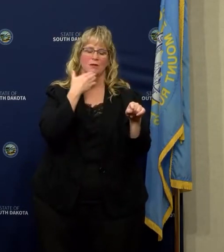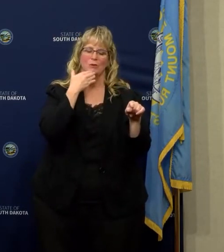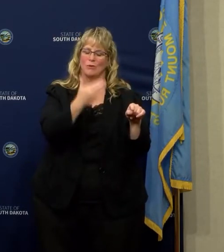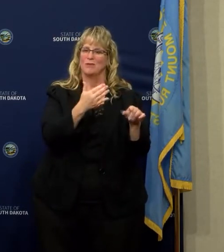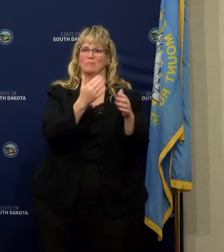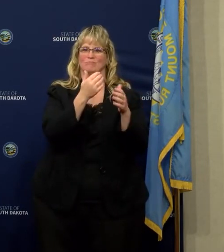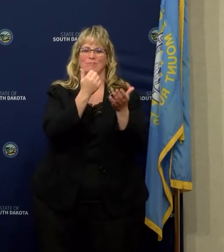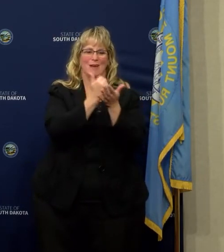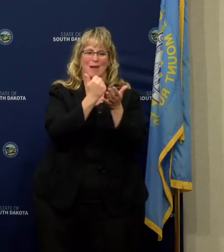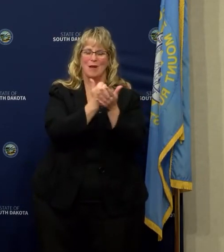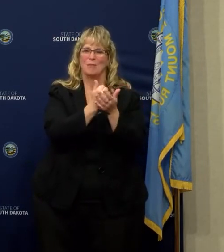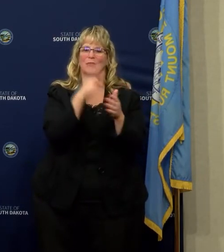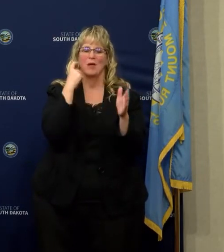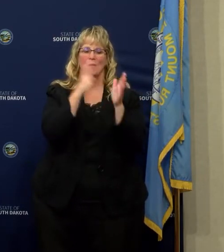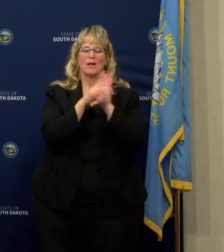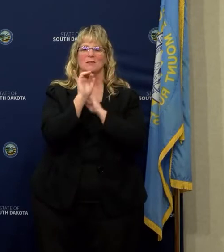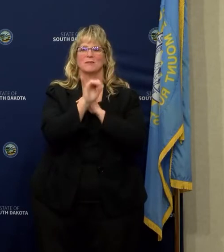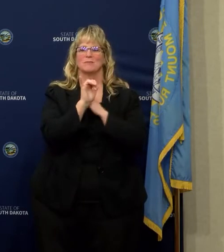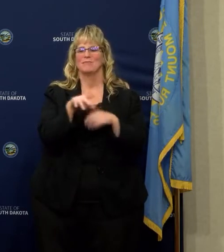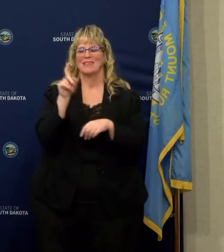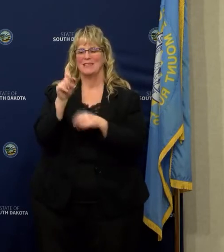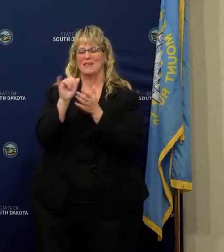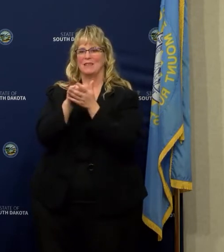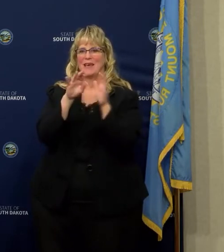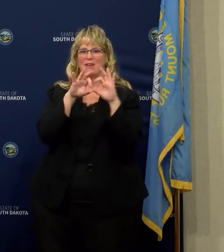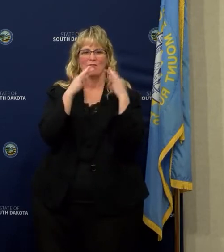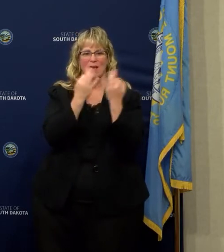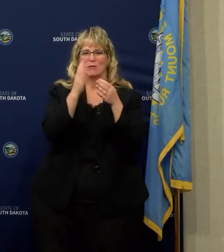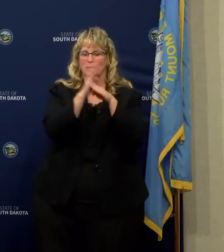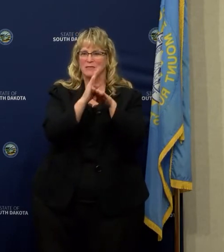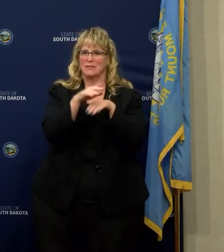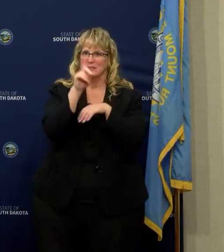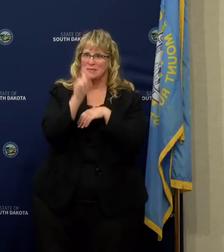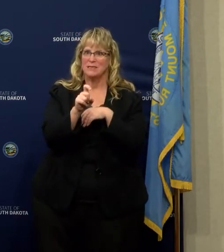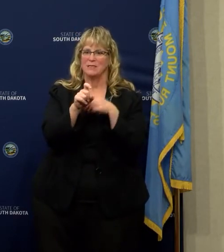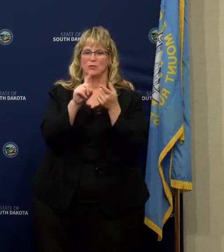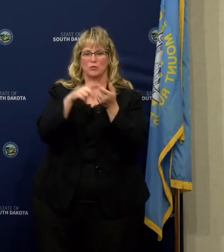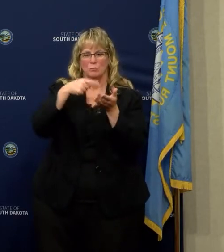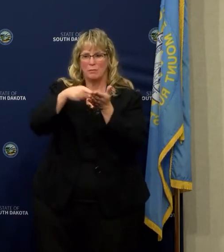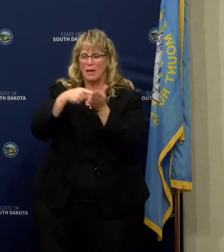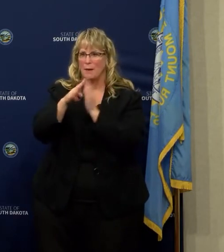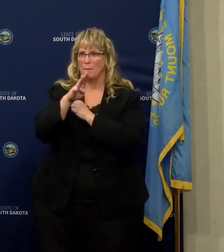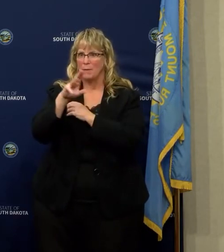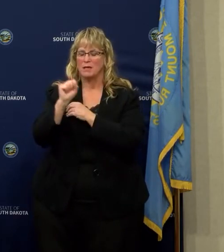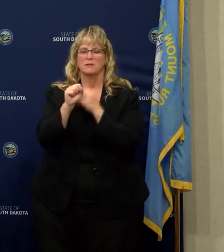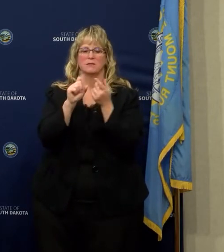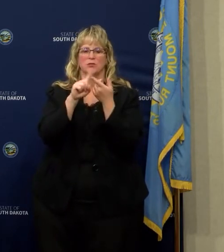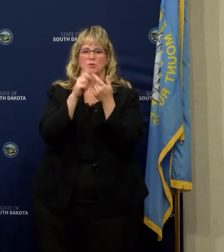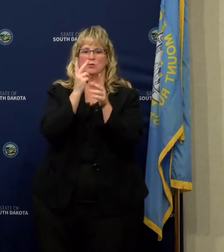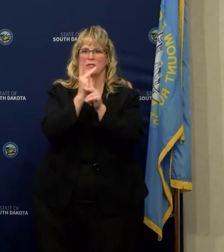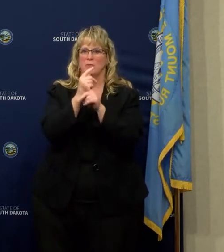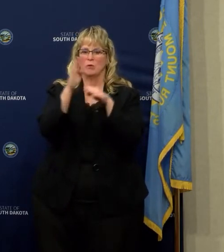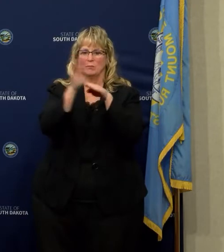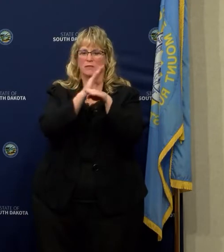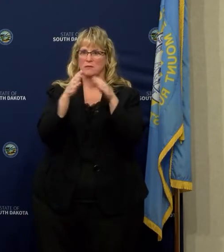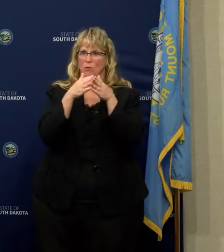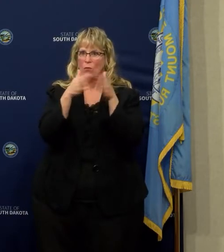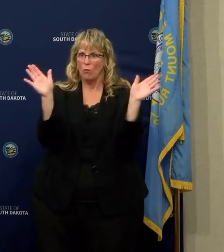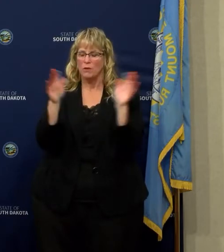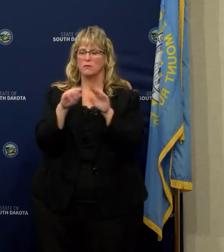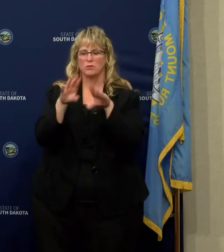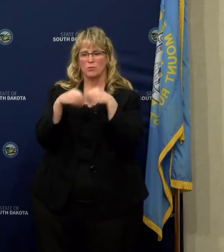how they recognized the need that these family businesses had to pay bills, to be able to keep their operation going,